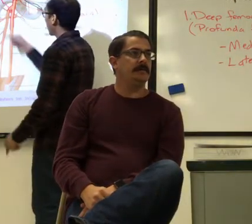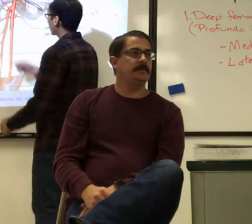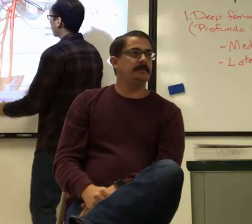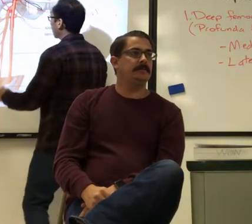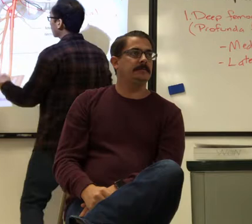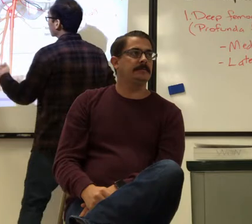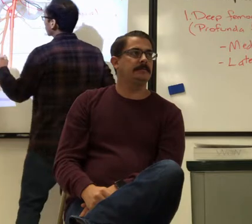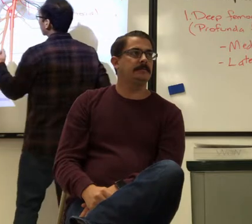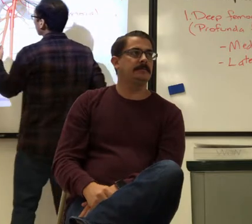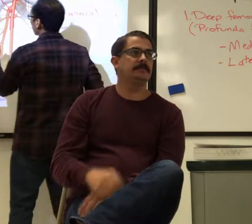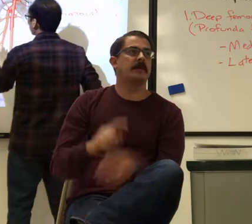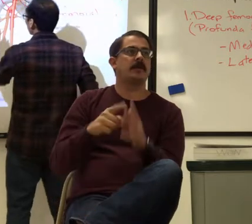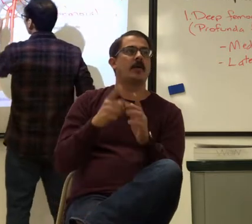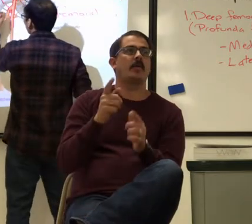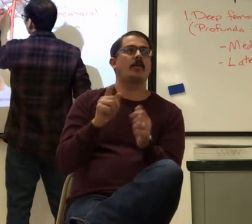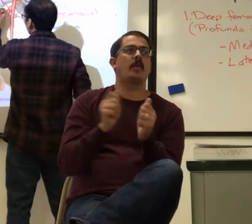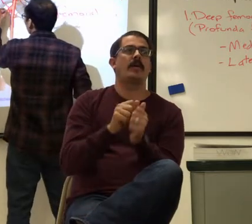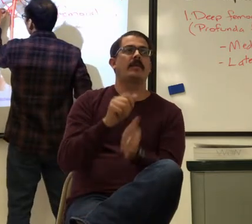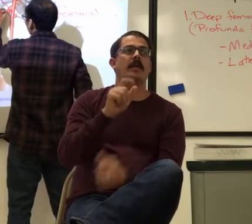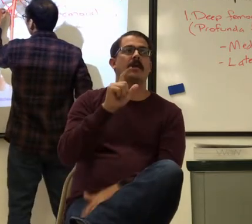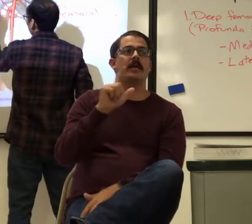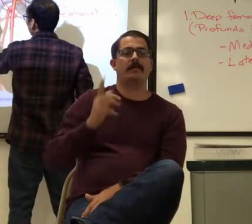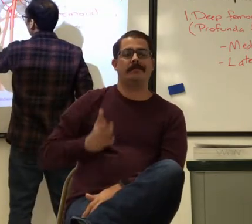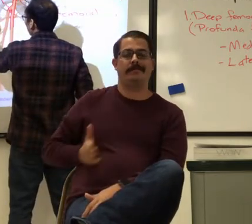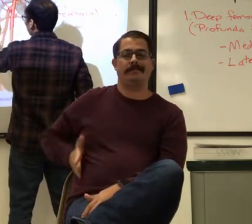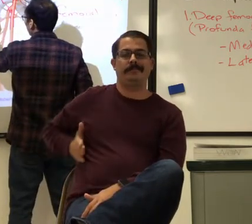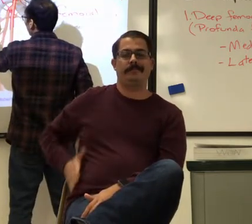the lateral one.